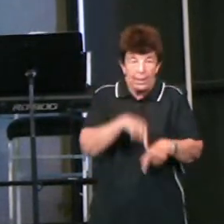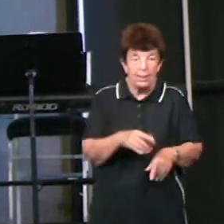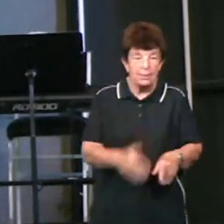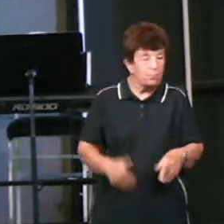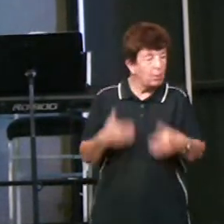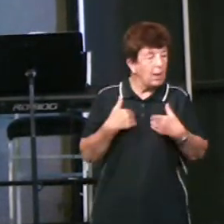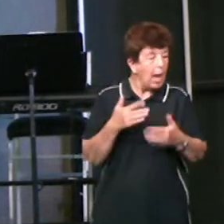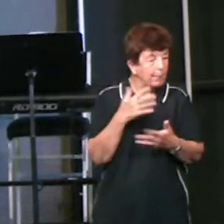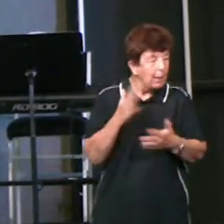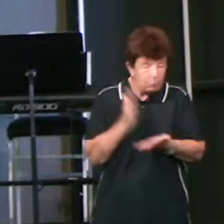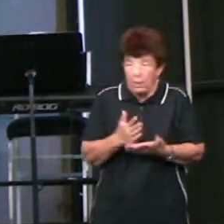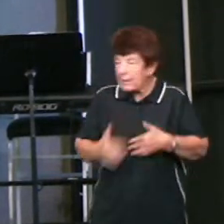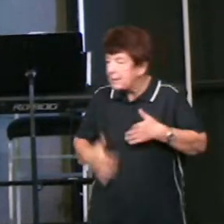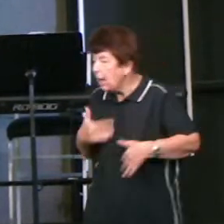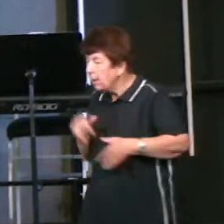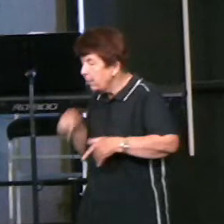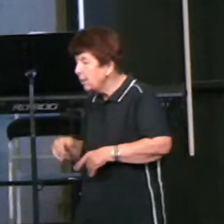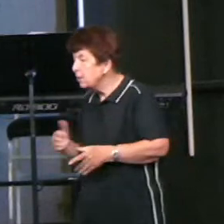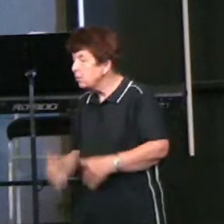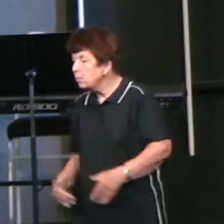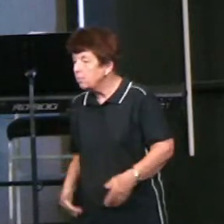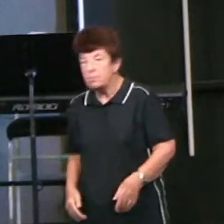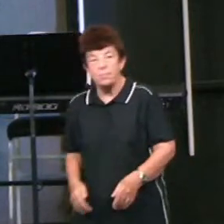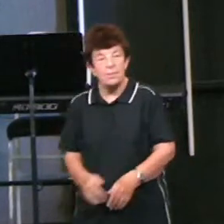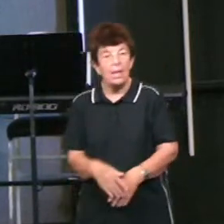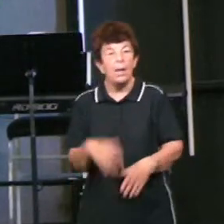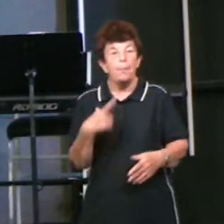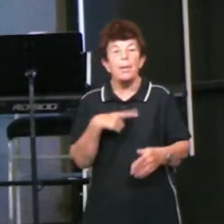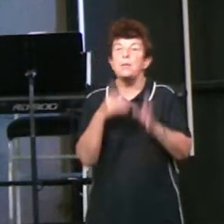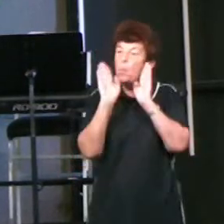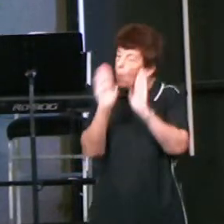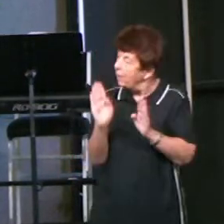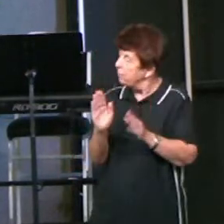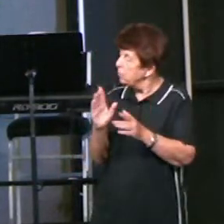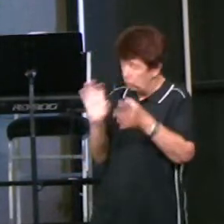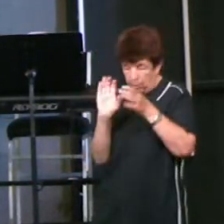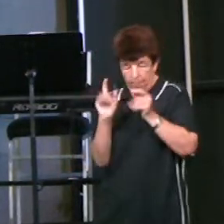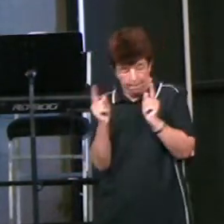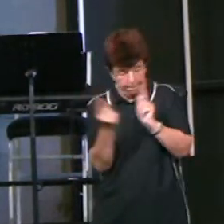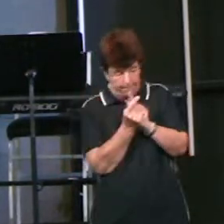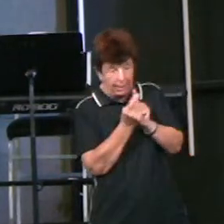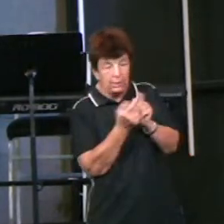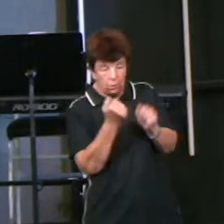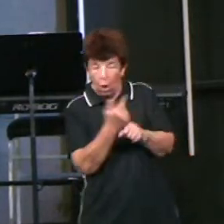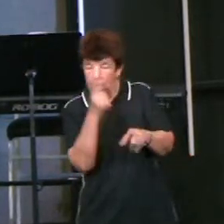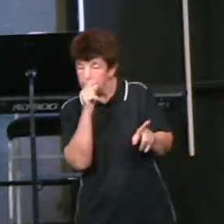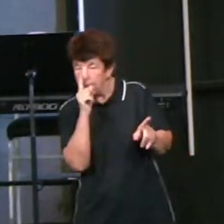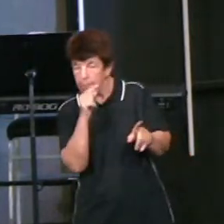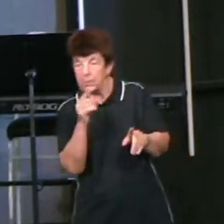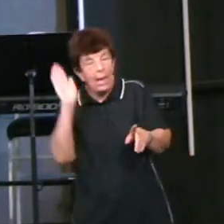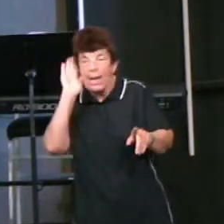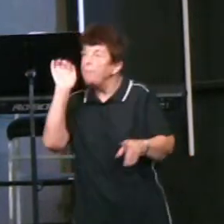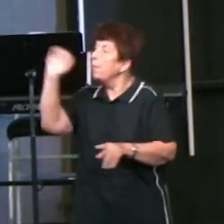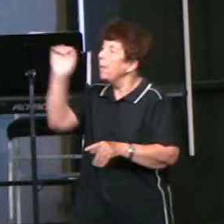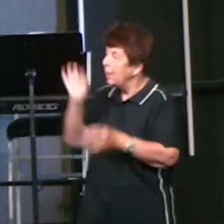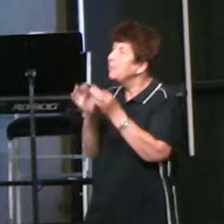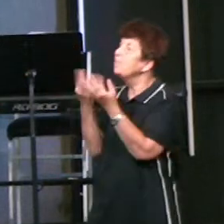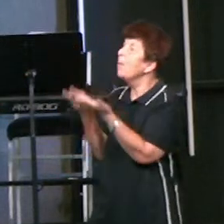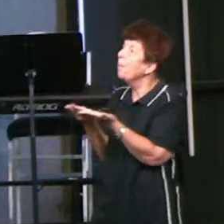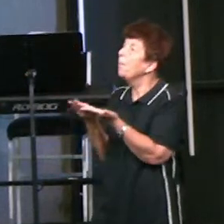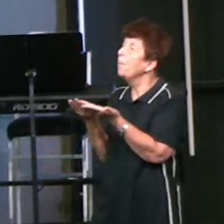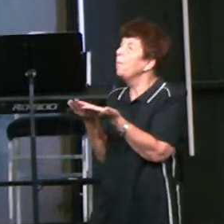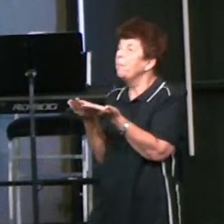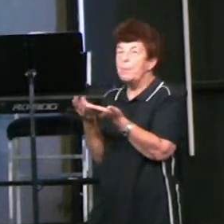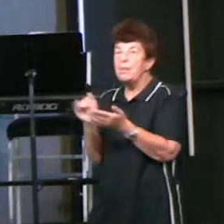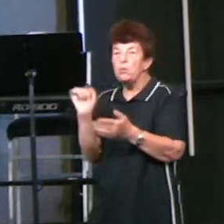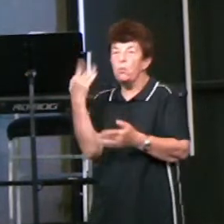morning. I'm excited to be here this morning because isn't it amazing to gather as God's people to hear from His Word? And I'm sure,